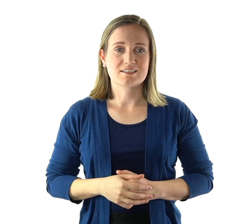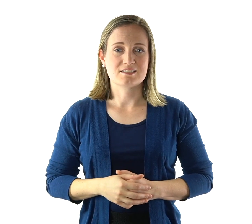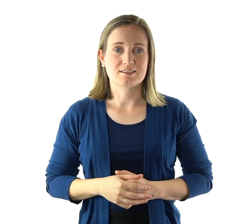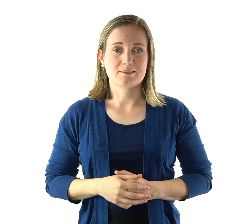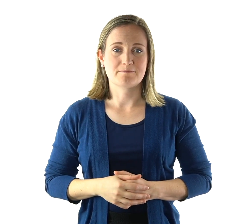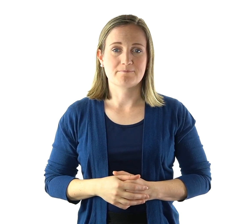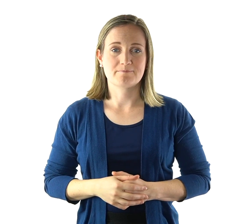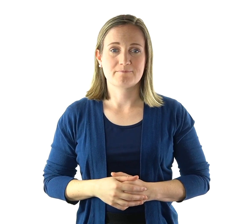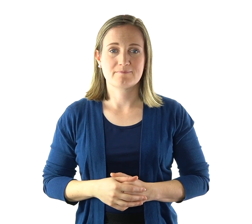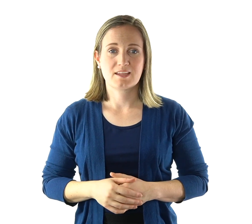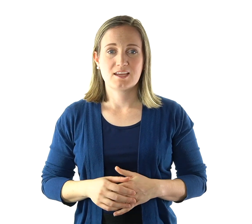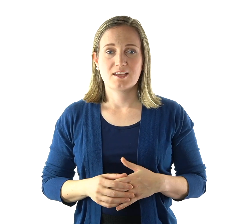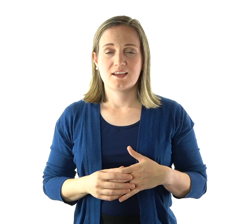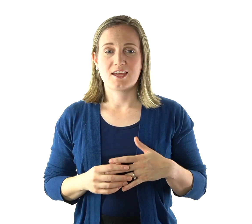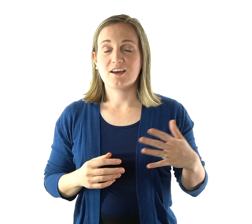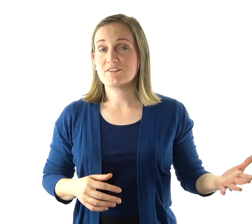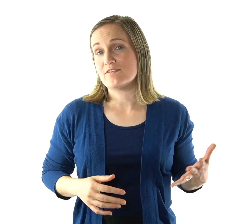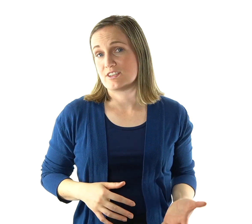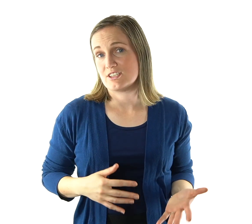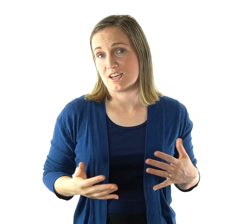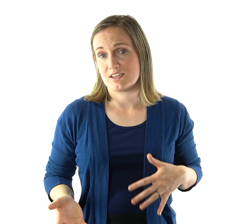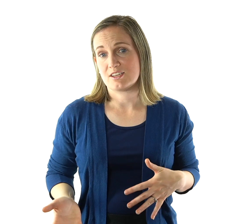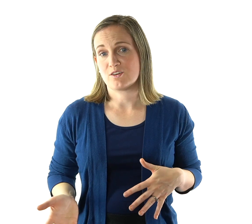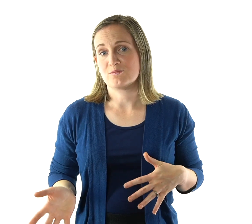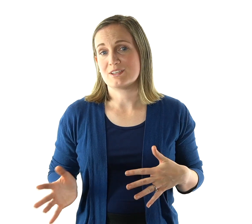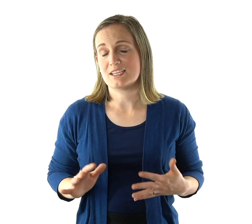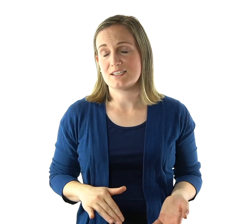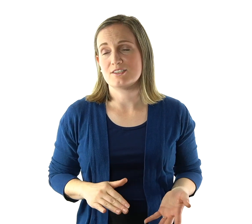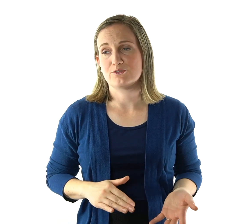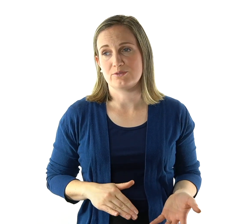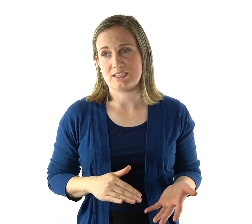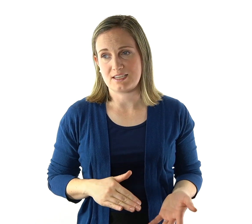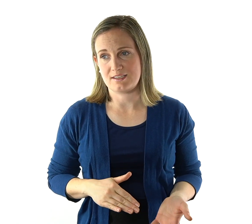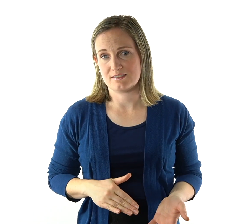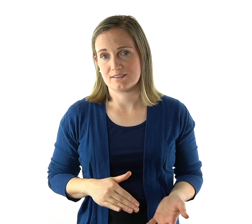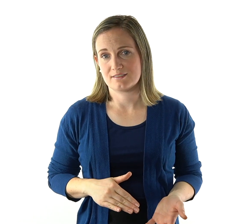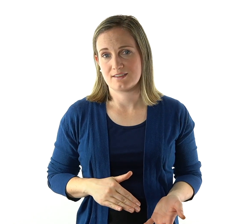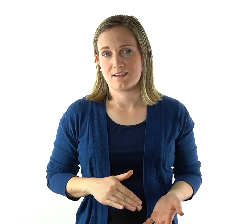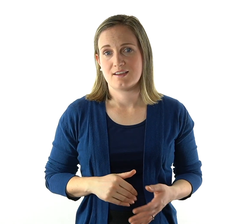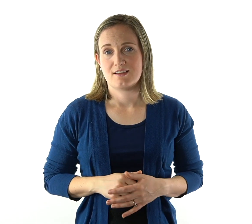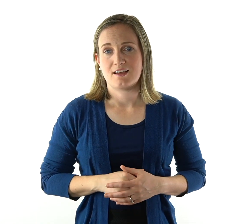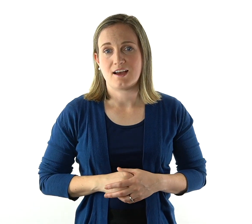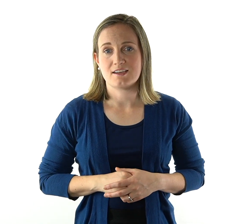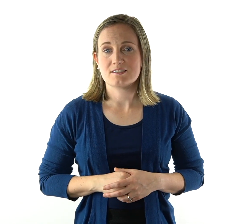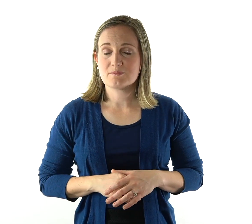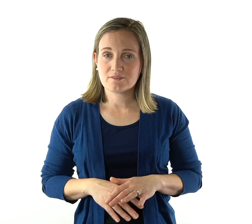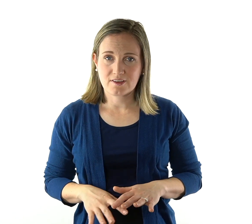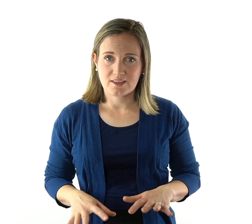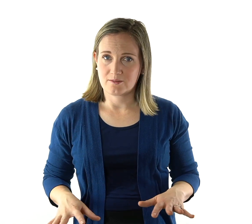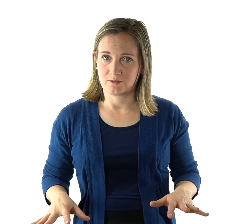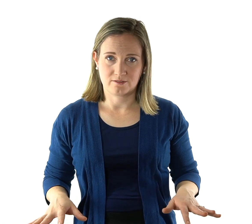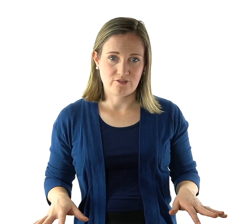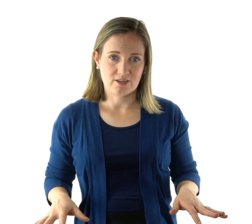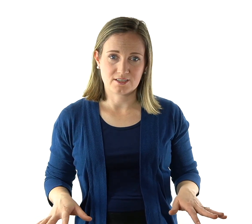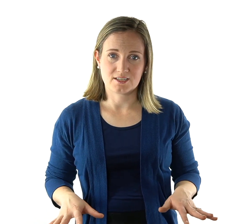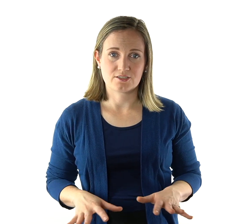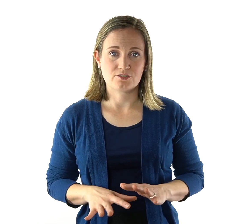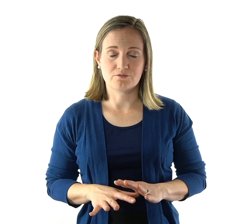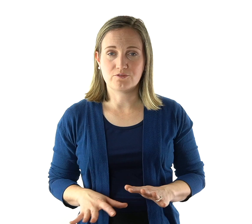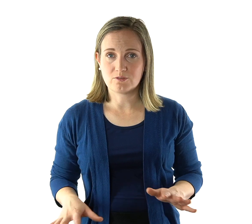And of the fish and honeycomb he did truly eat. I simplify that one a lot. I just do 4